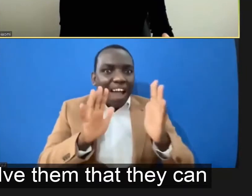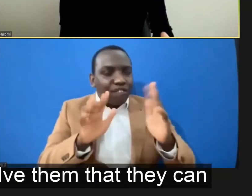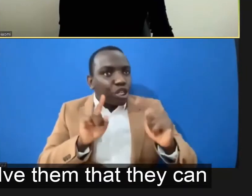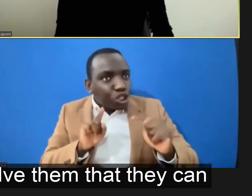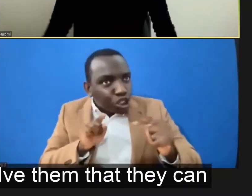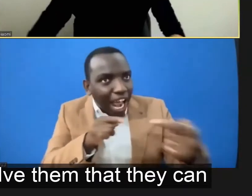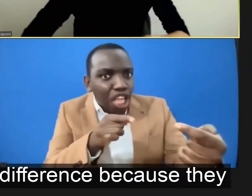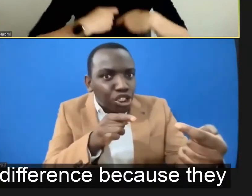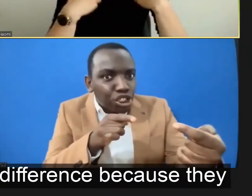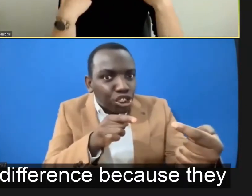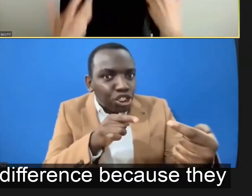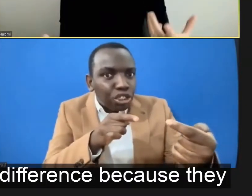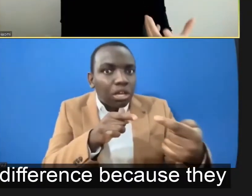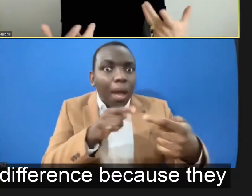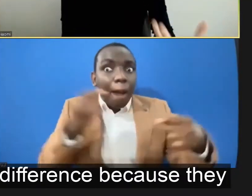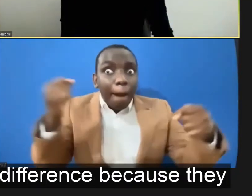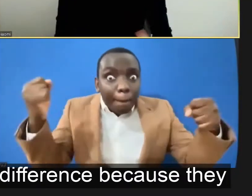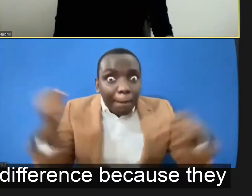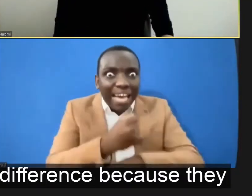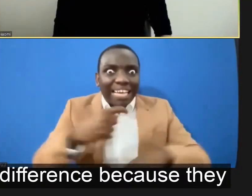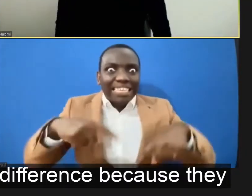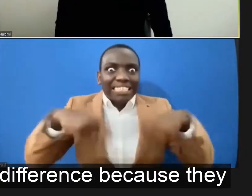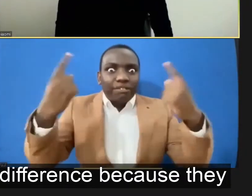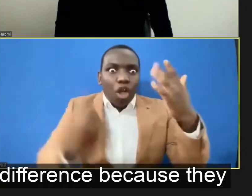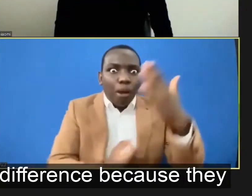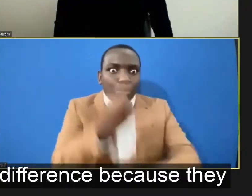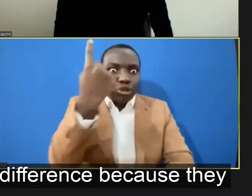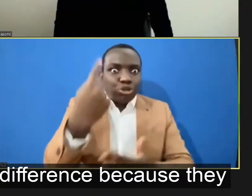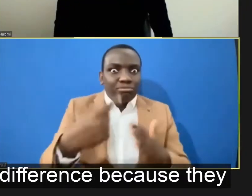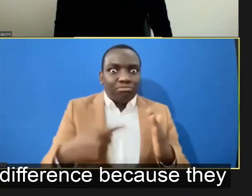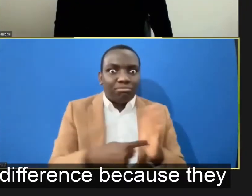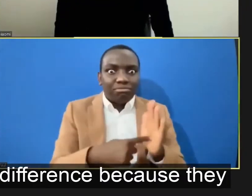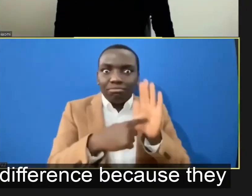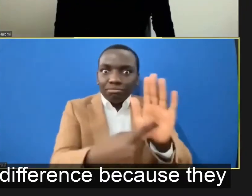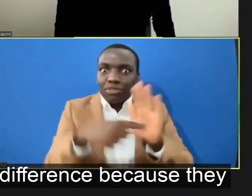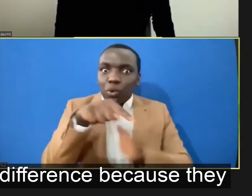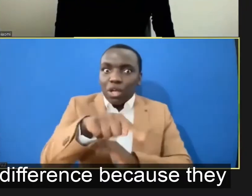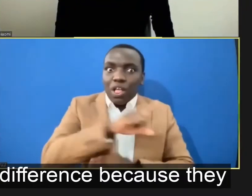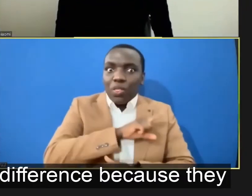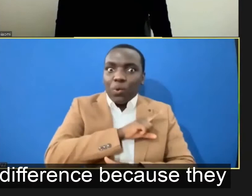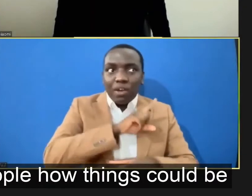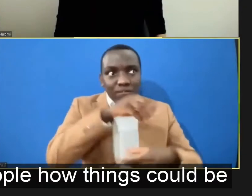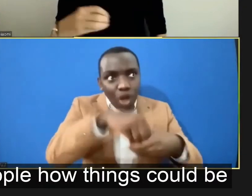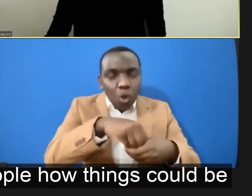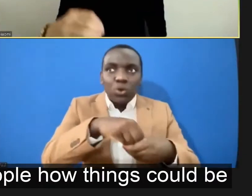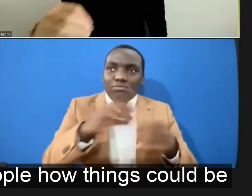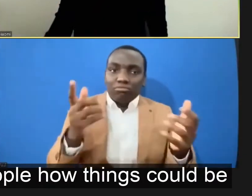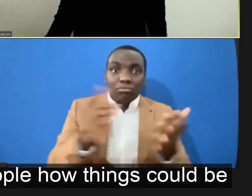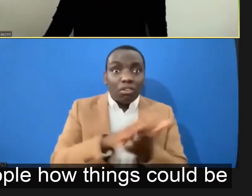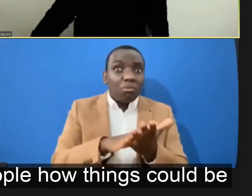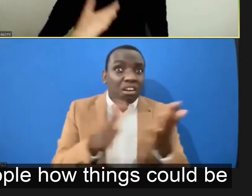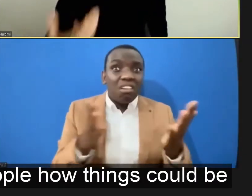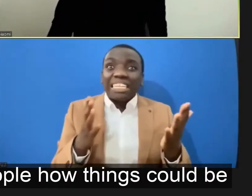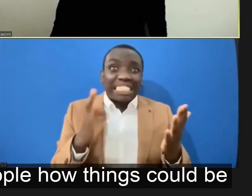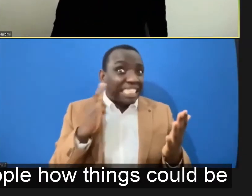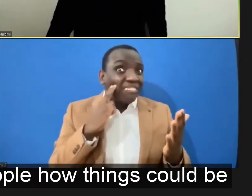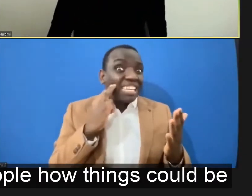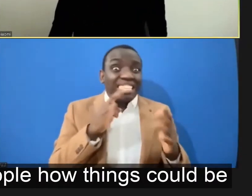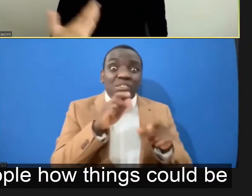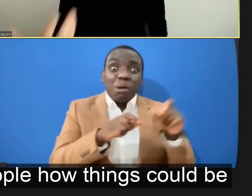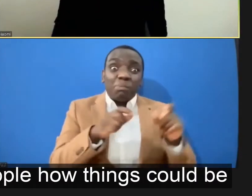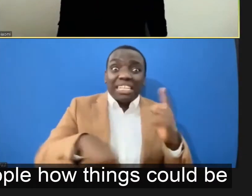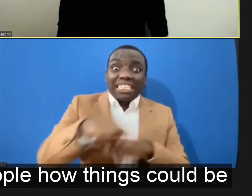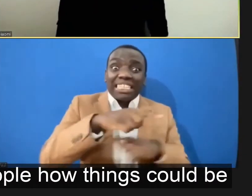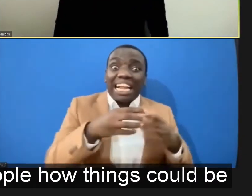solve them, that they can challenge and they can make a difference, because they have the opportunity to show people